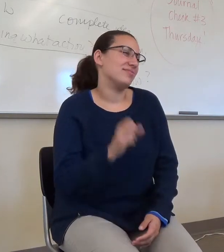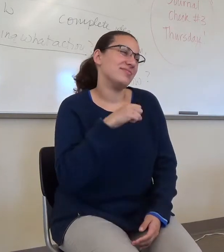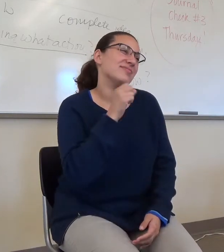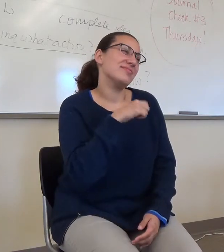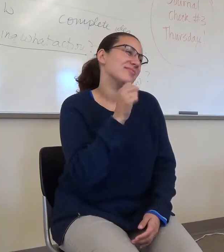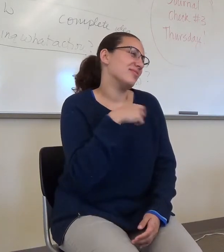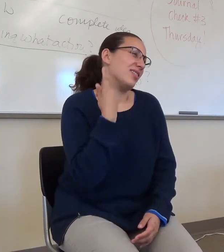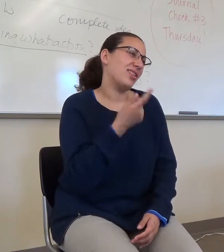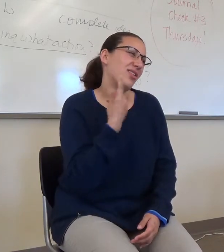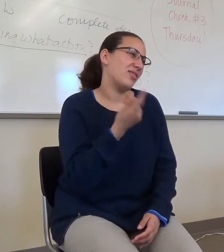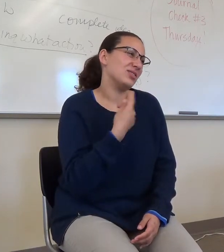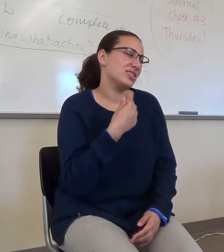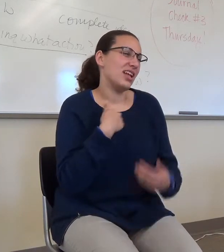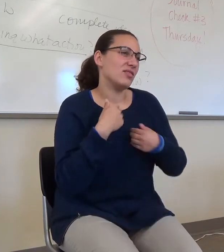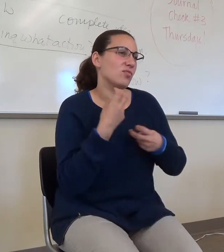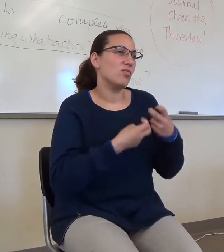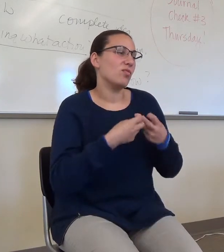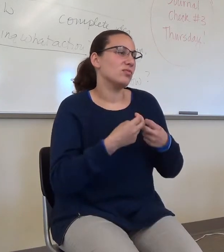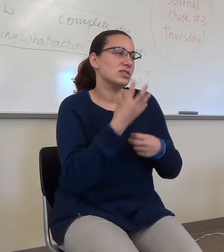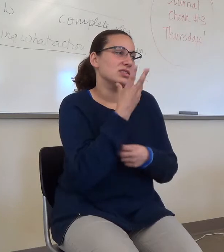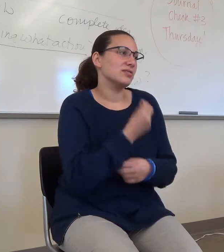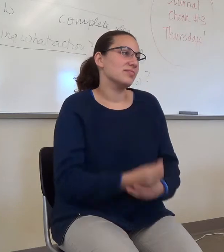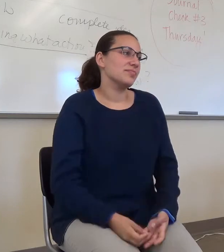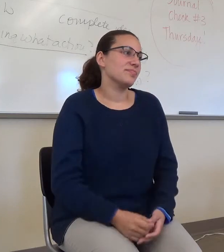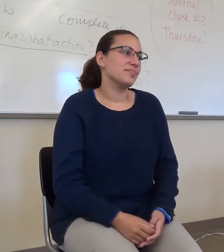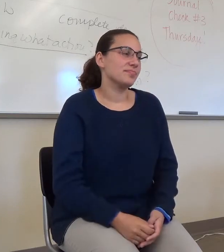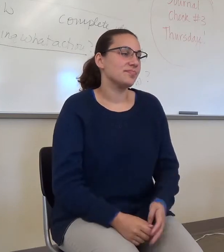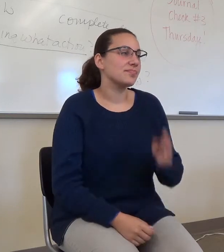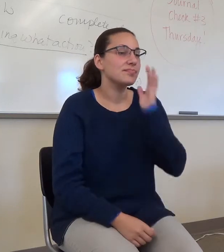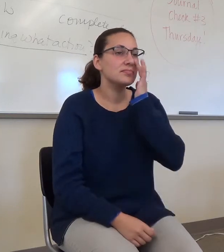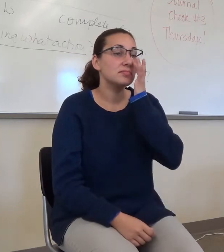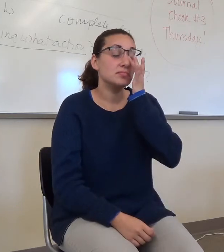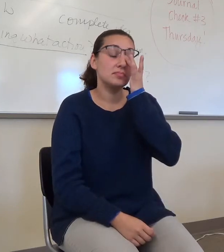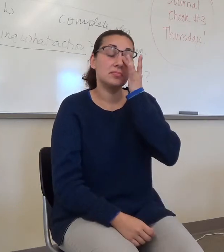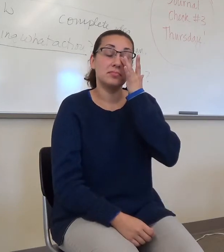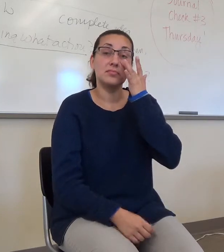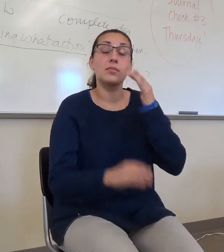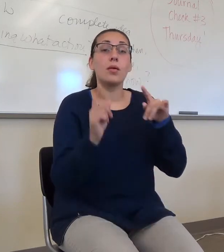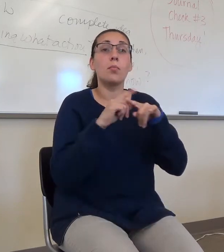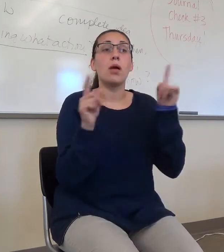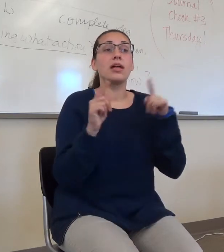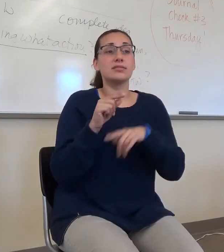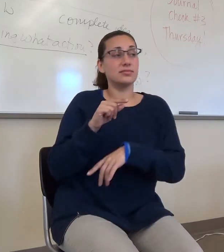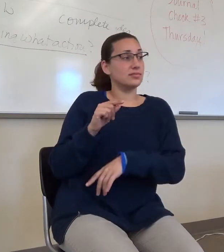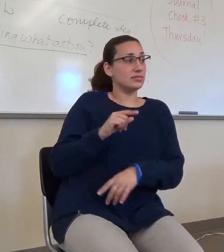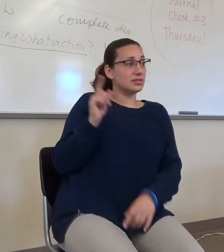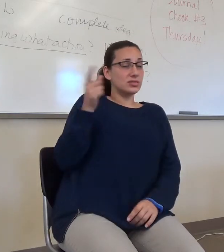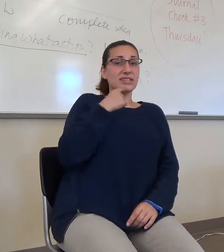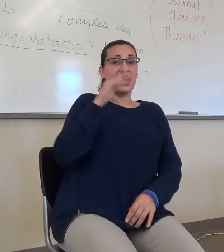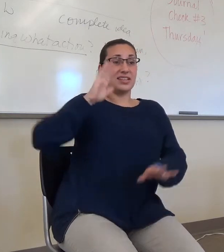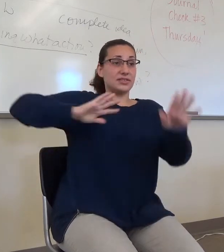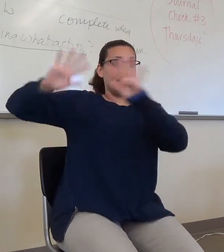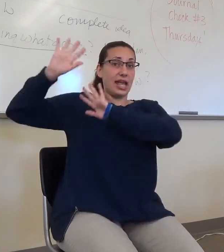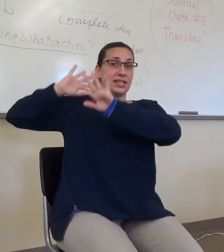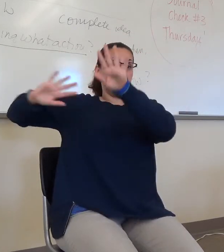Okay, the historian said that ancient cultures did what?